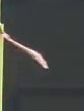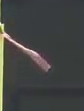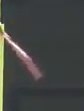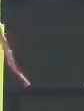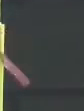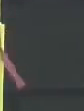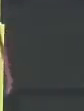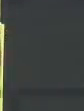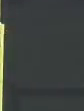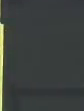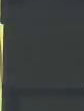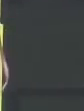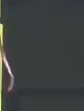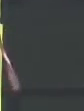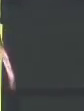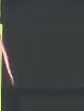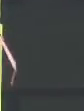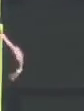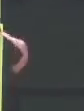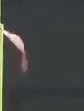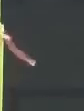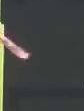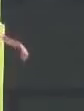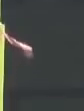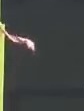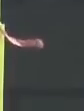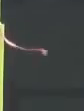Cesar Figueroa.